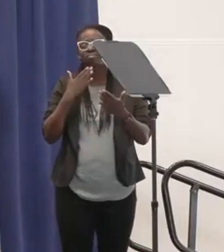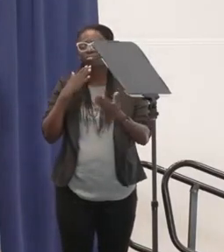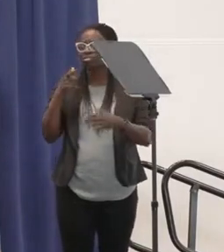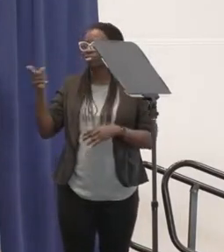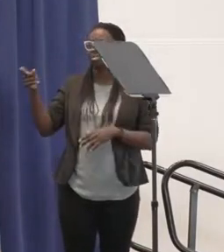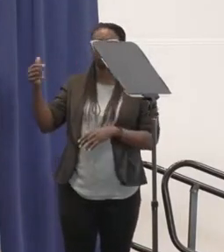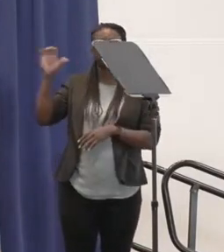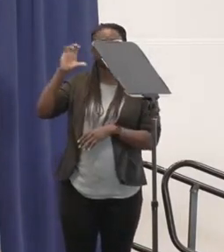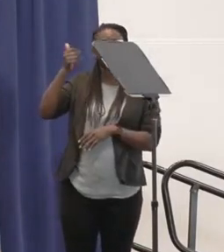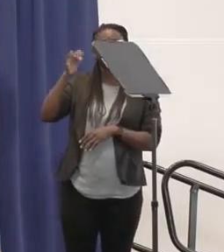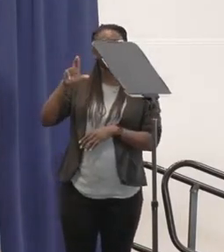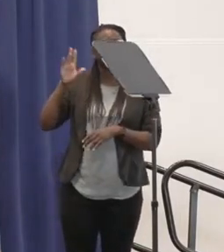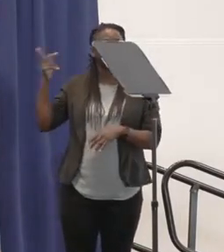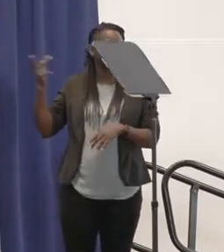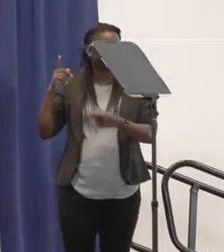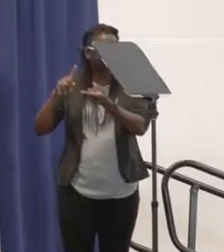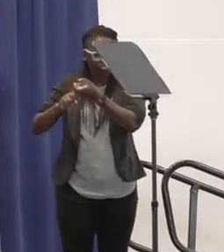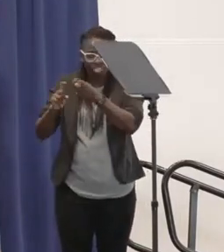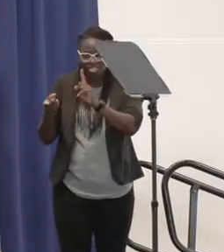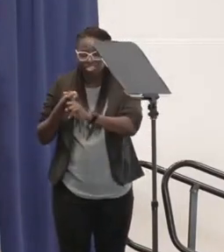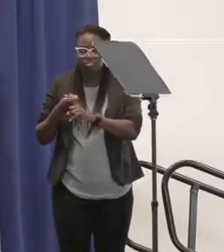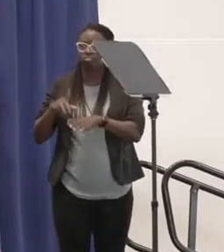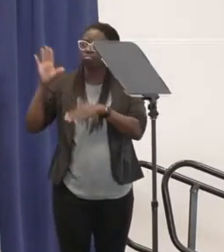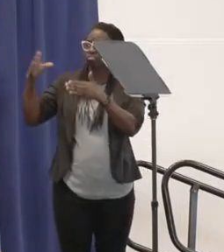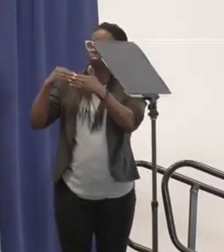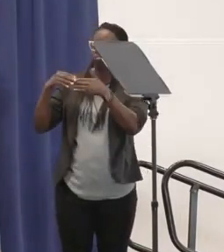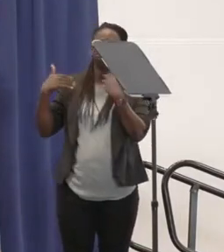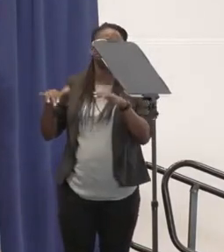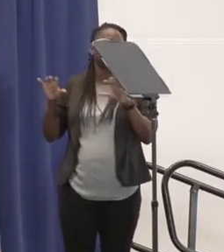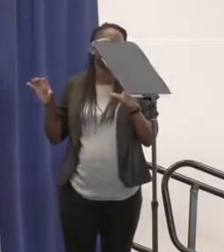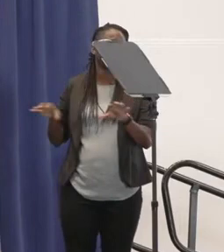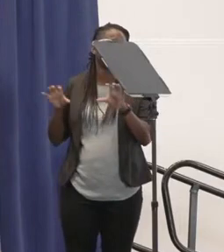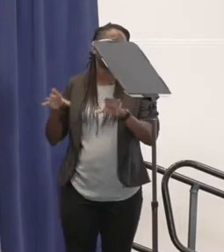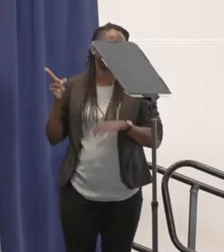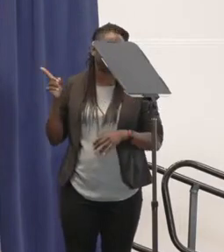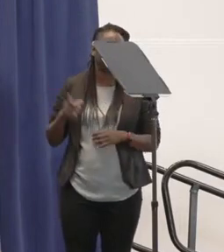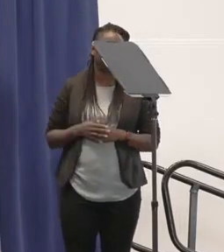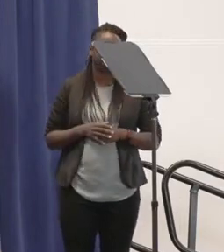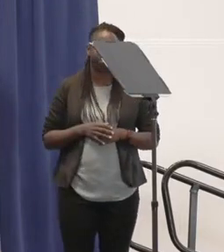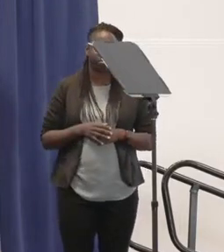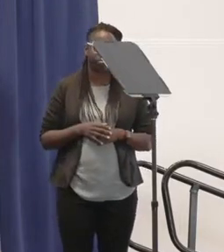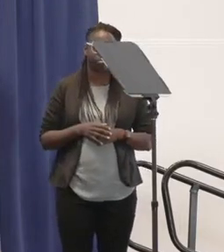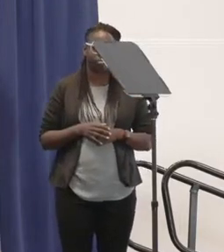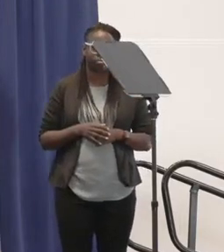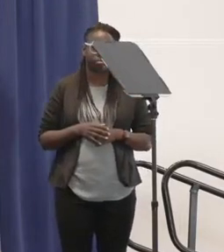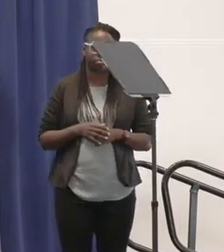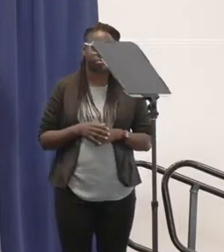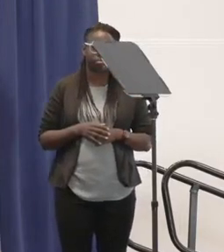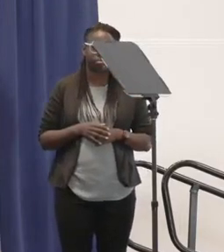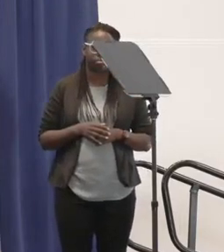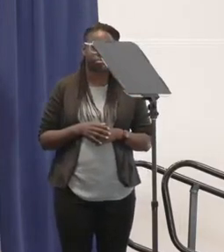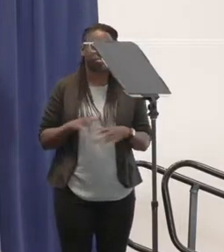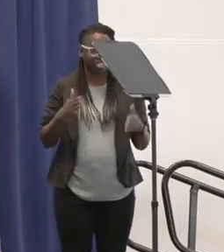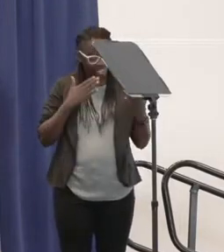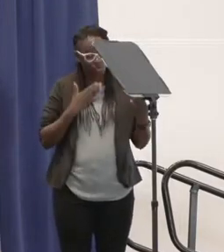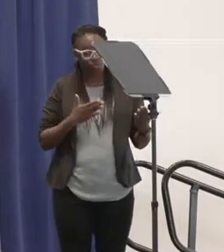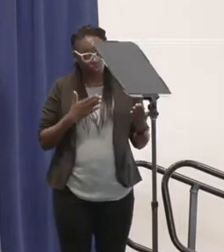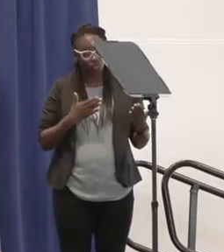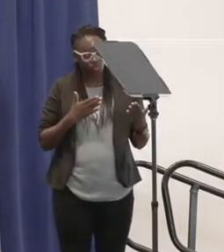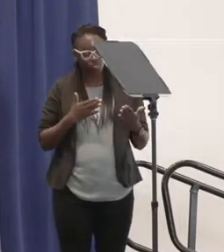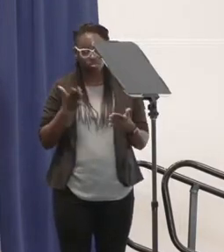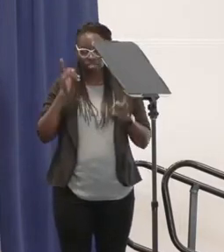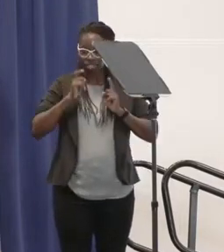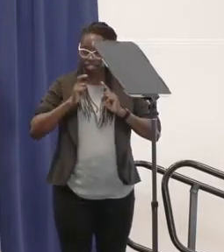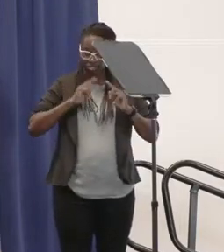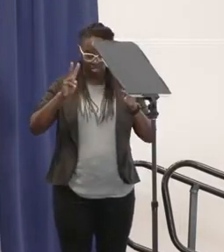friendship. Thank you for your leadership. Thank you for having such clarity about